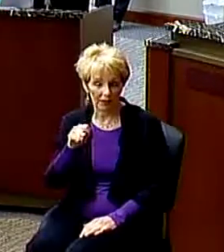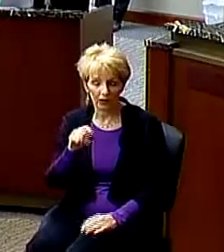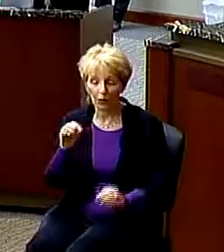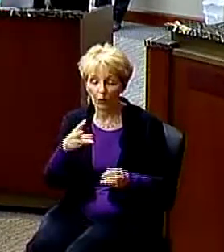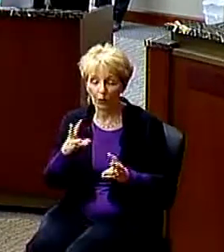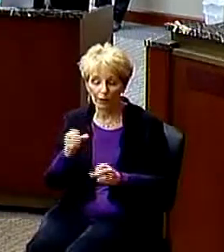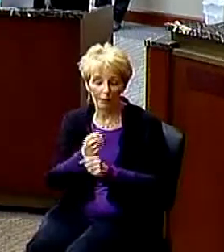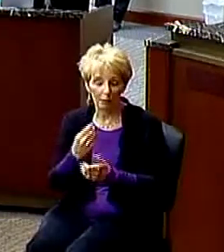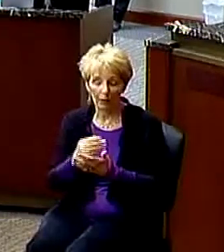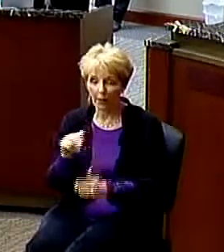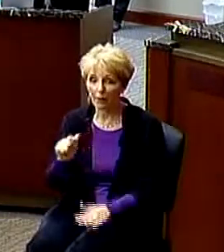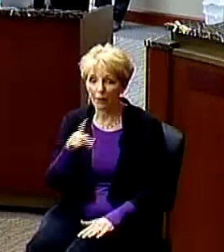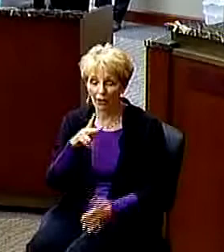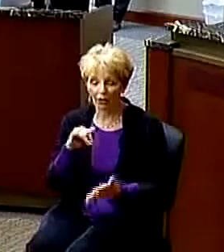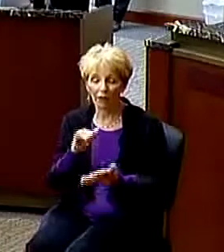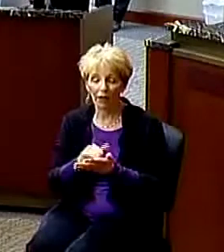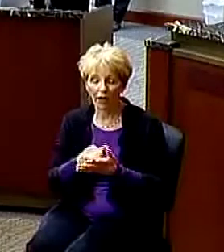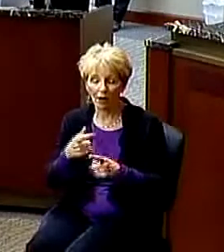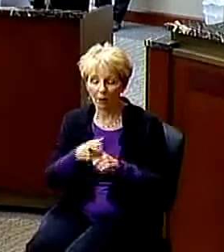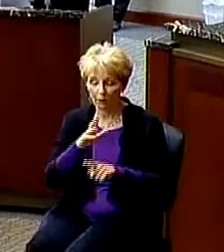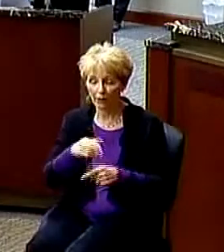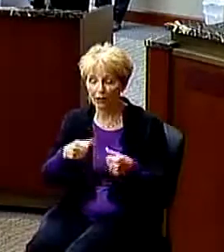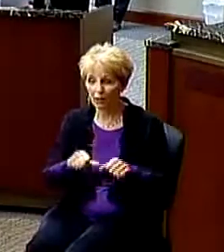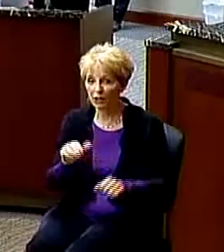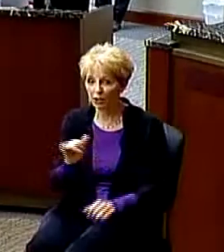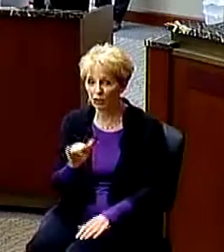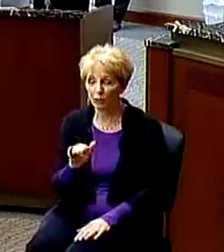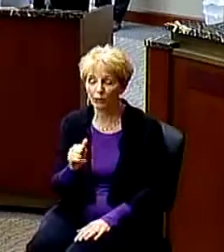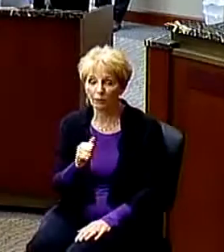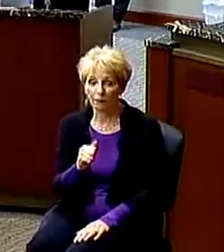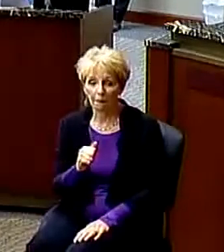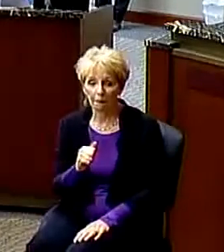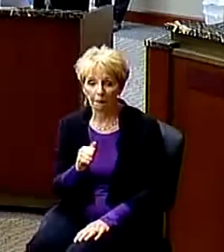get the money back. So that would come out of their deposit, too.